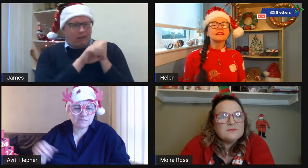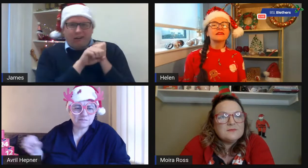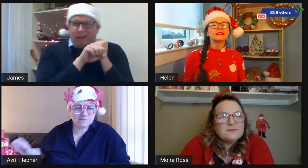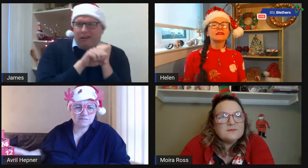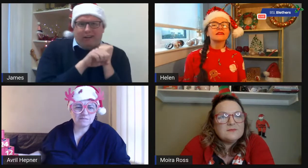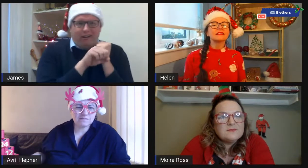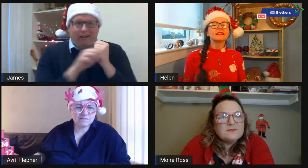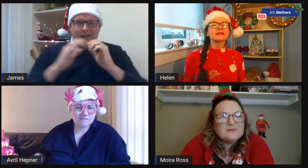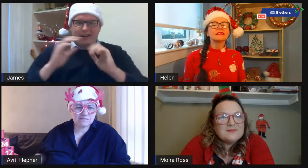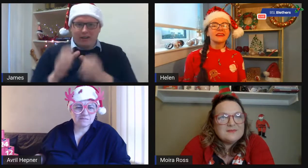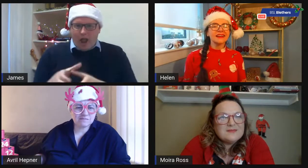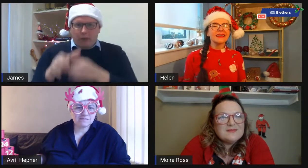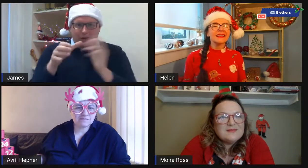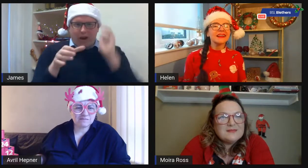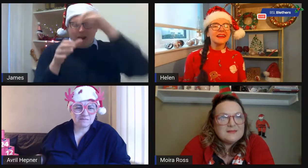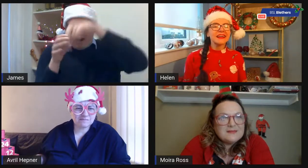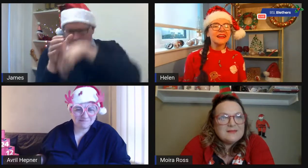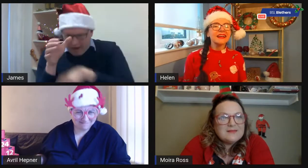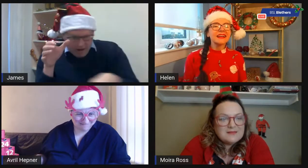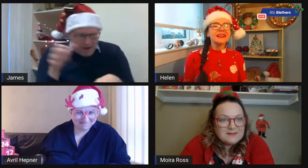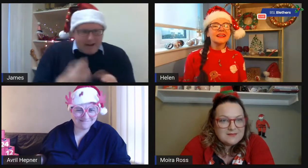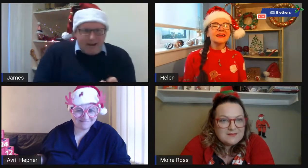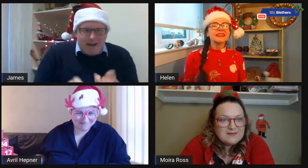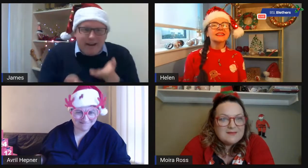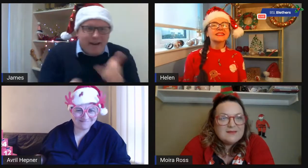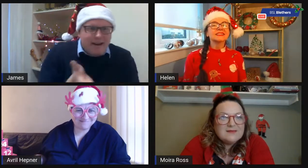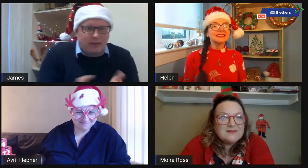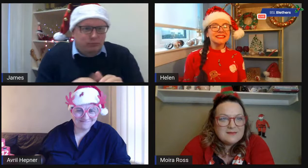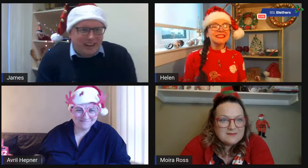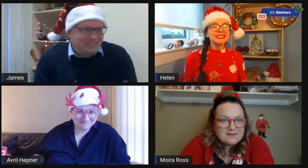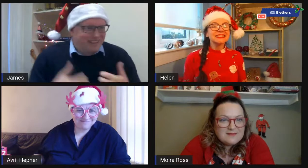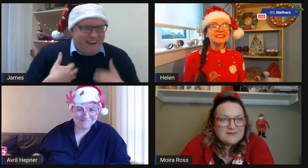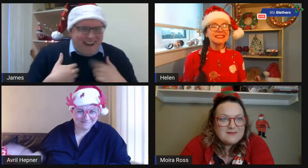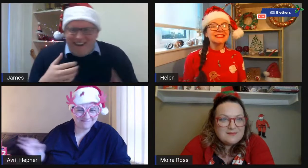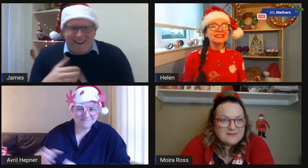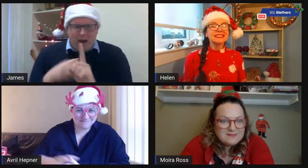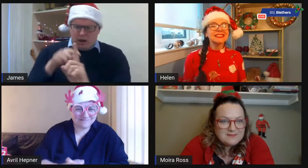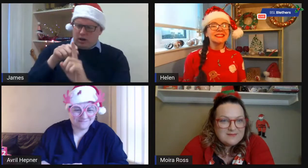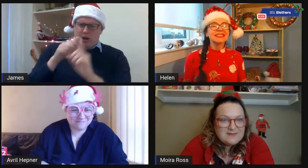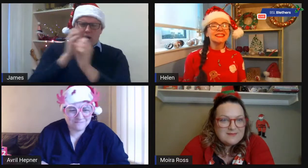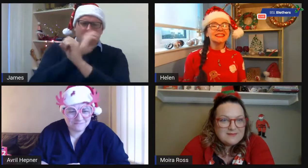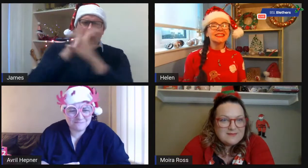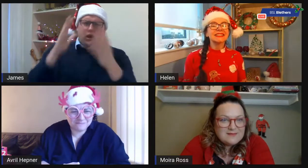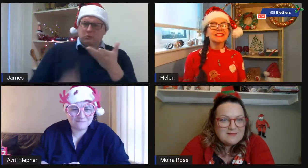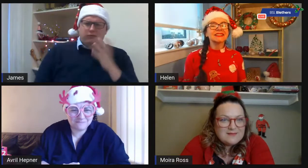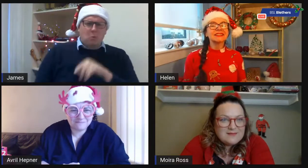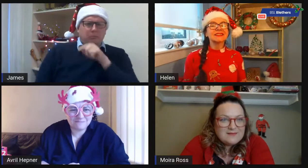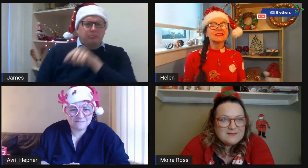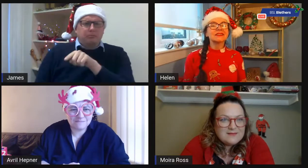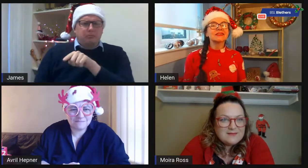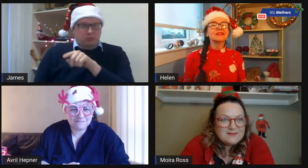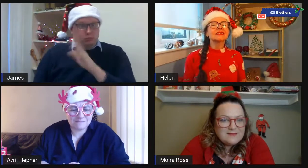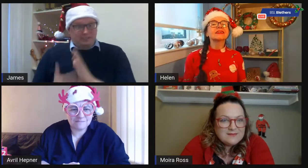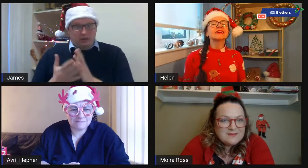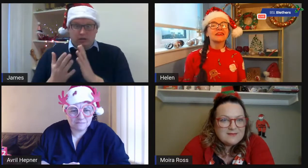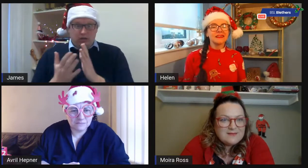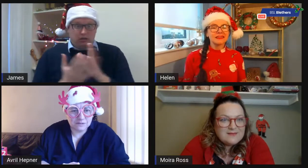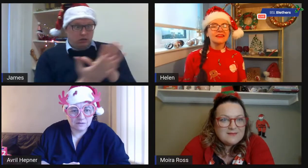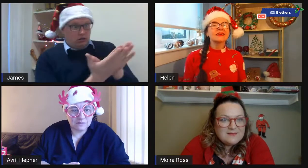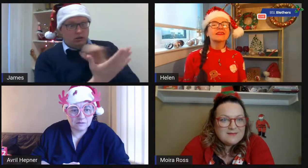Absolutely, Avril, sure. I mean, most people will think of Santa Claus as coming along the top of a roof with a big sack and jumping down